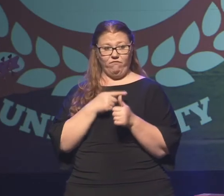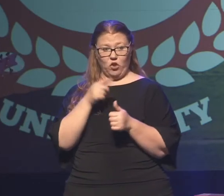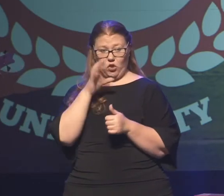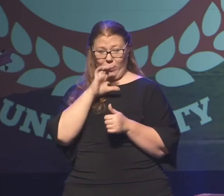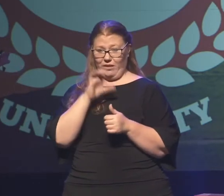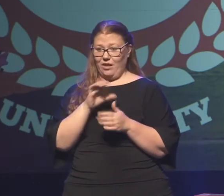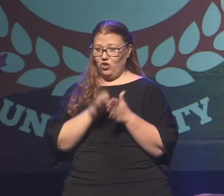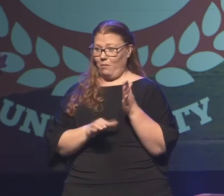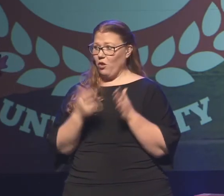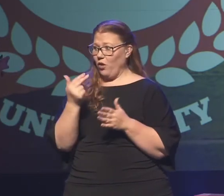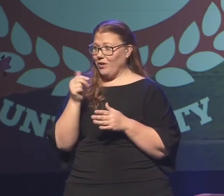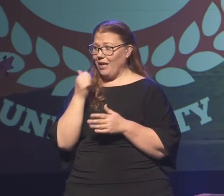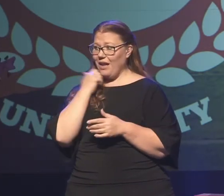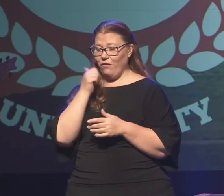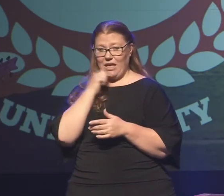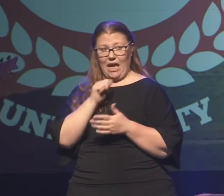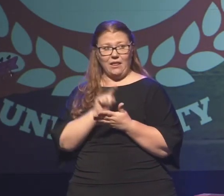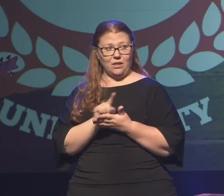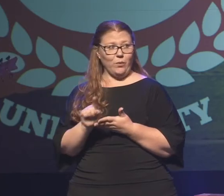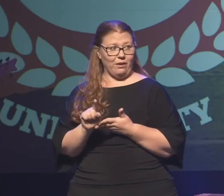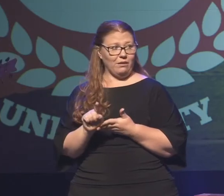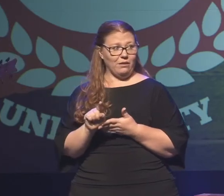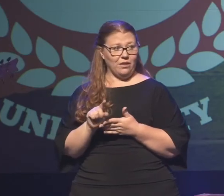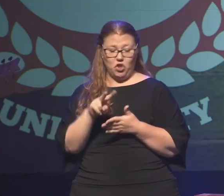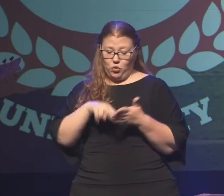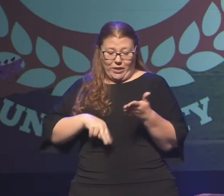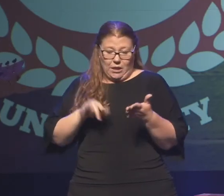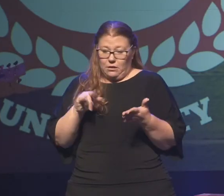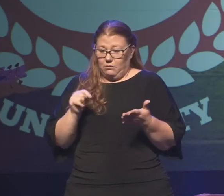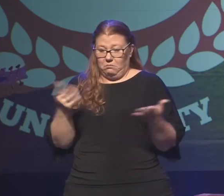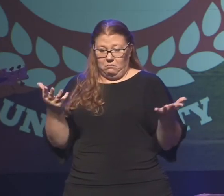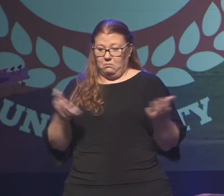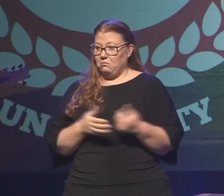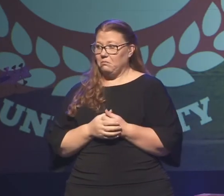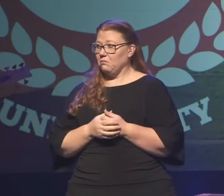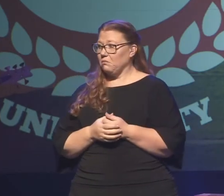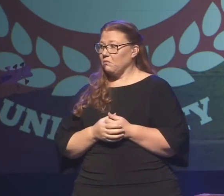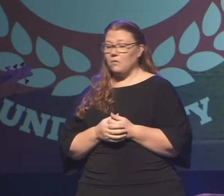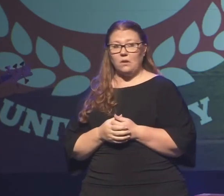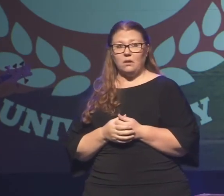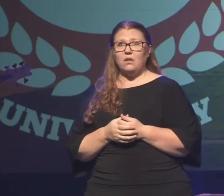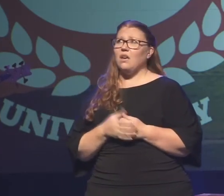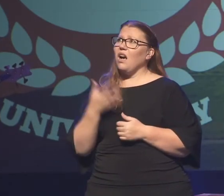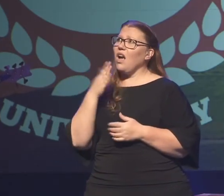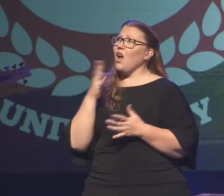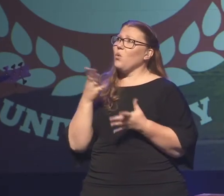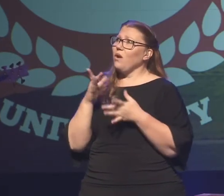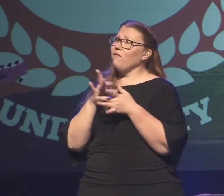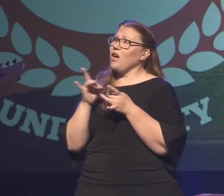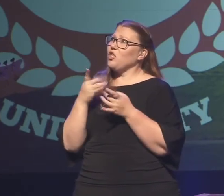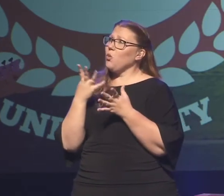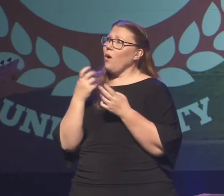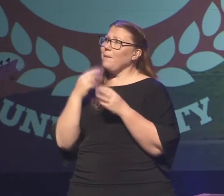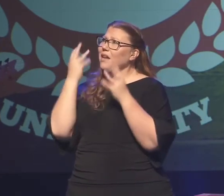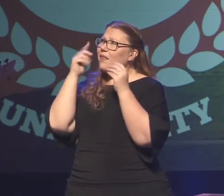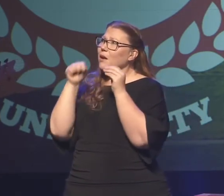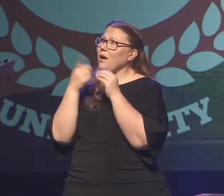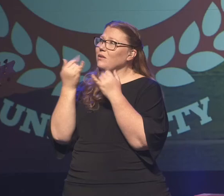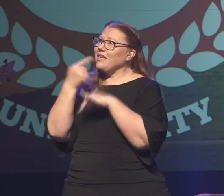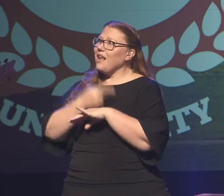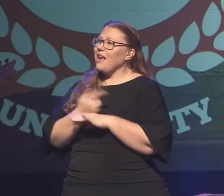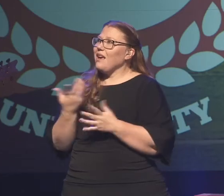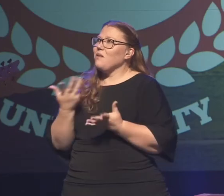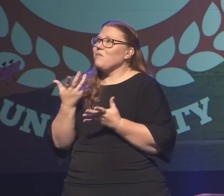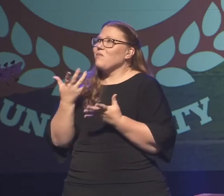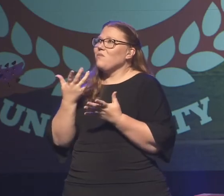every day this week. Just read it through. You know, God, what phrase do you want me to sort of think about today?